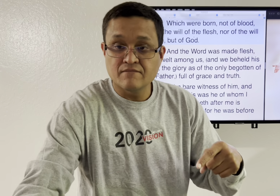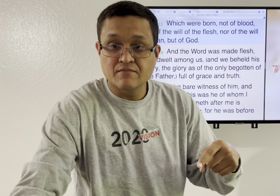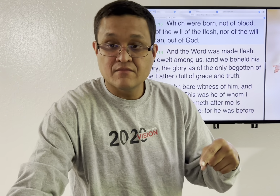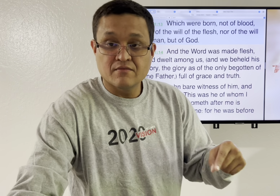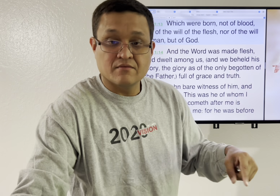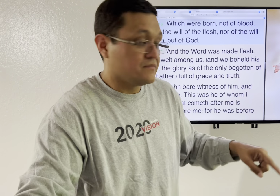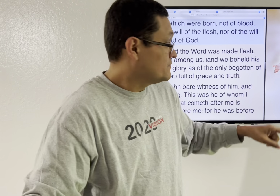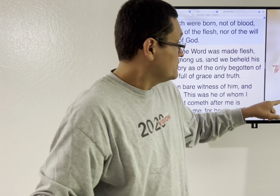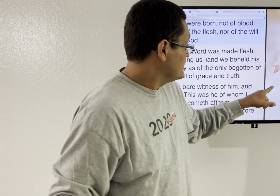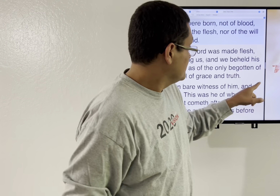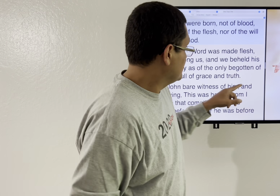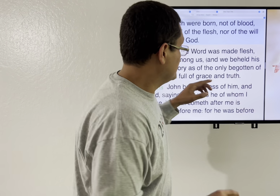Does it say half?